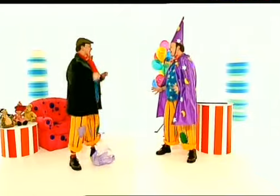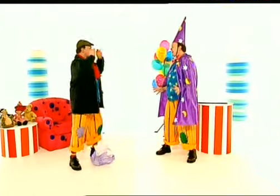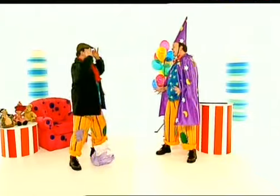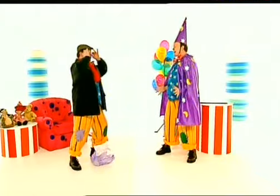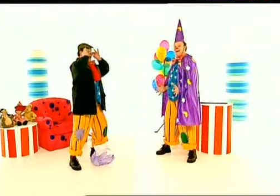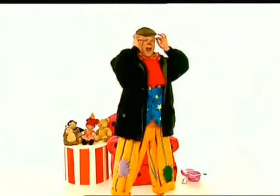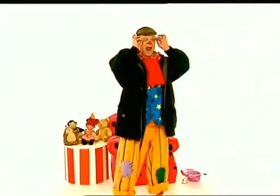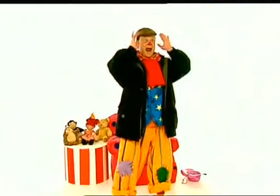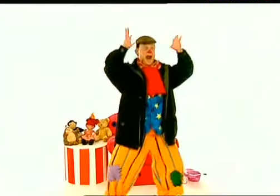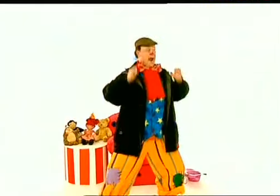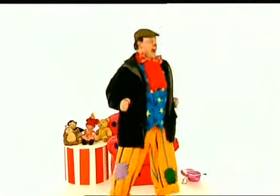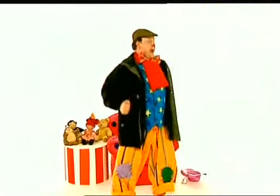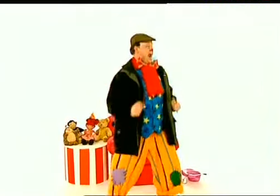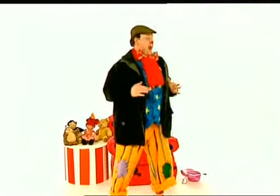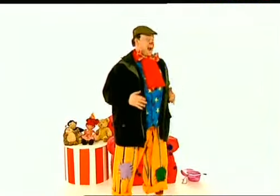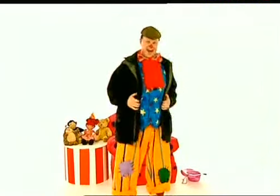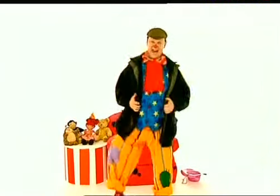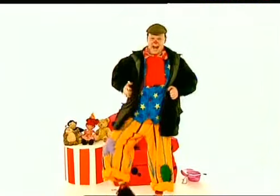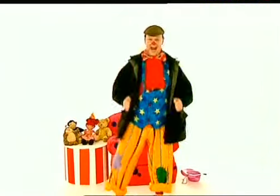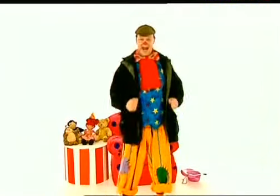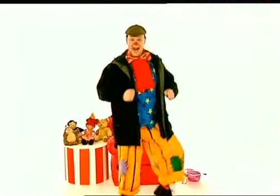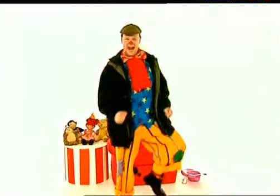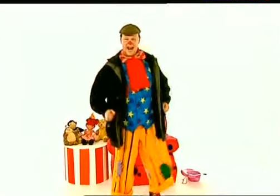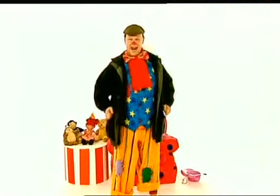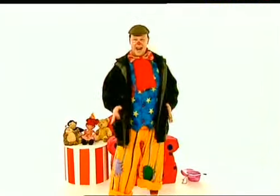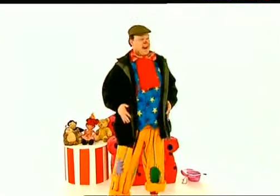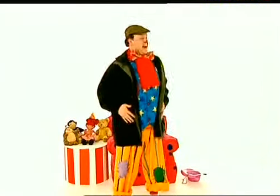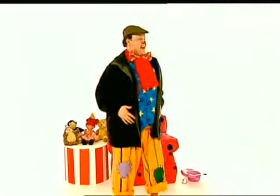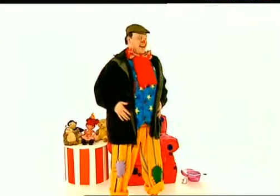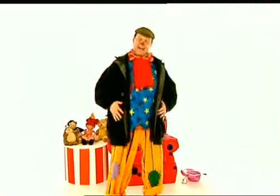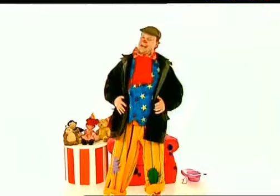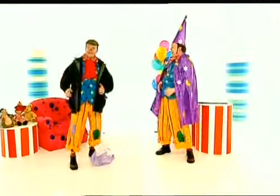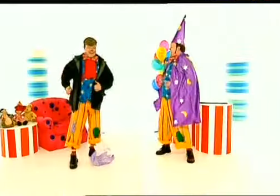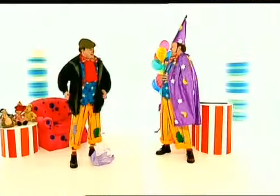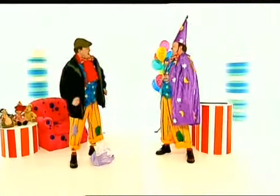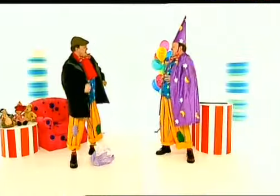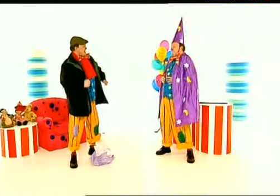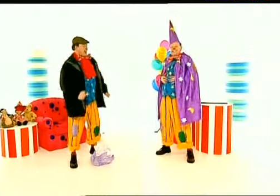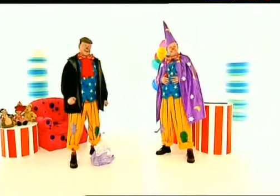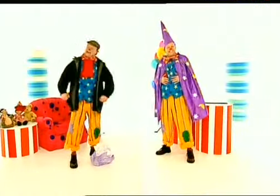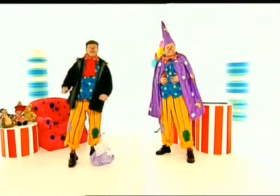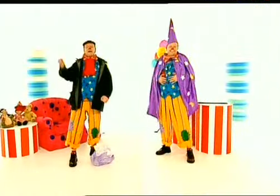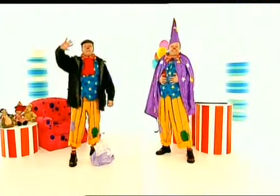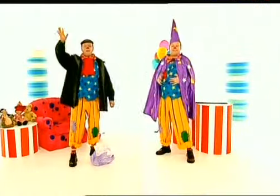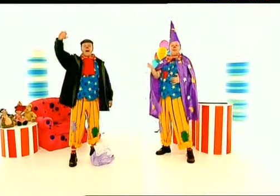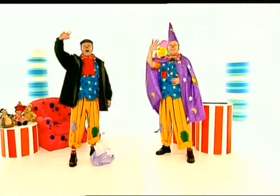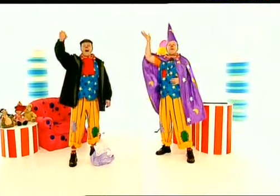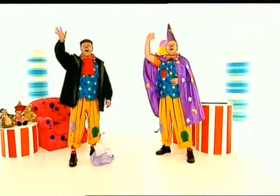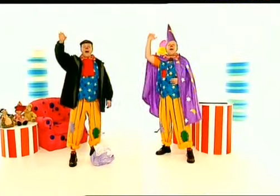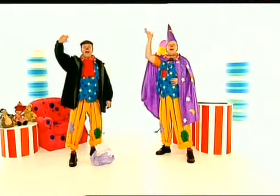That was a lovely birthday present, Mr. Tumble. Bye-bye, Grandad Tumble. Bye-bye, Mr. Tumble.